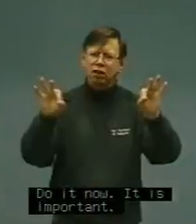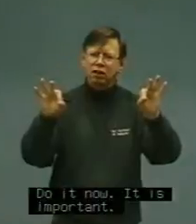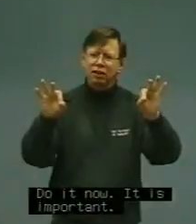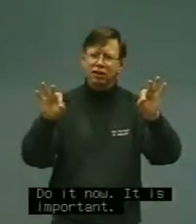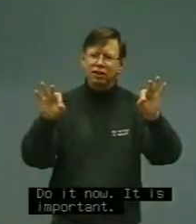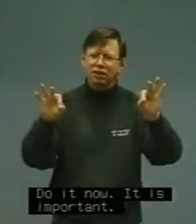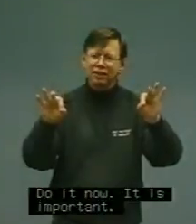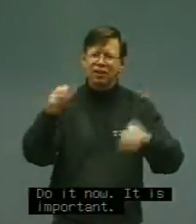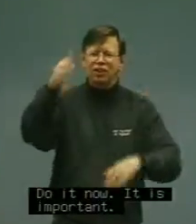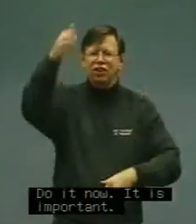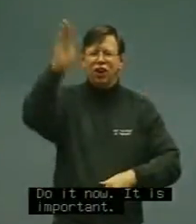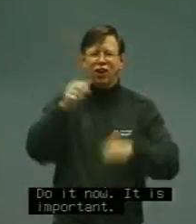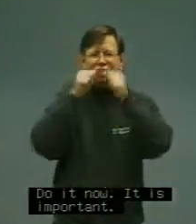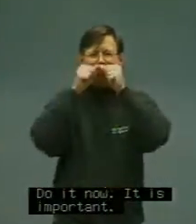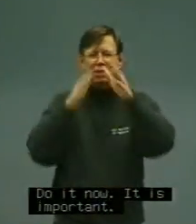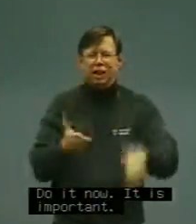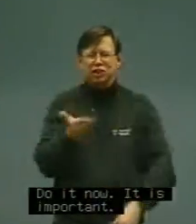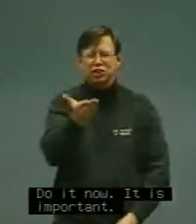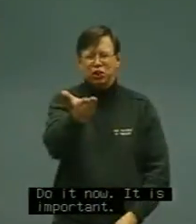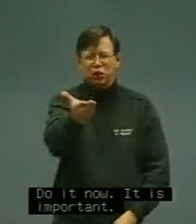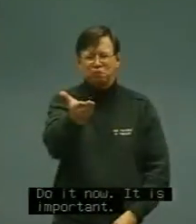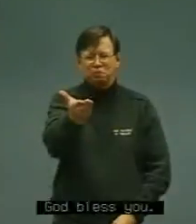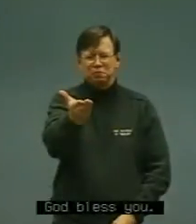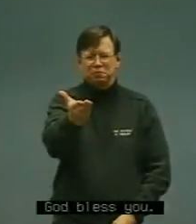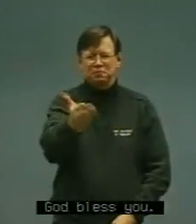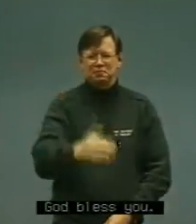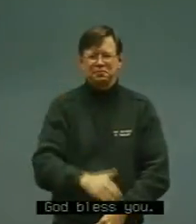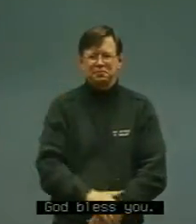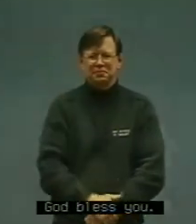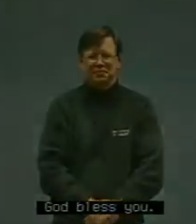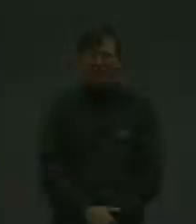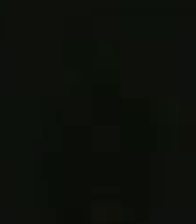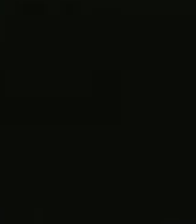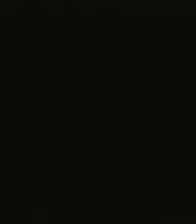Do it now. It is important. God bless you.